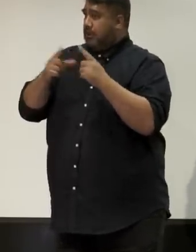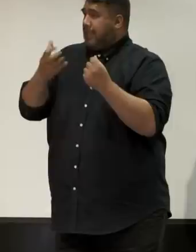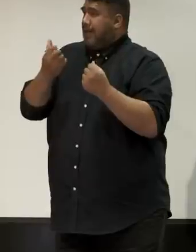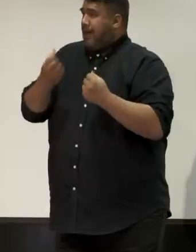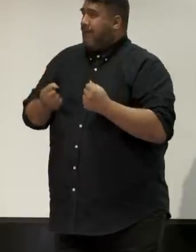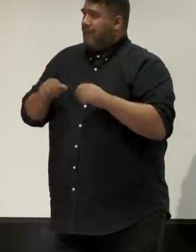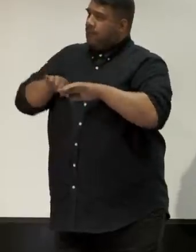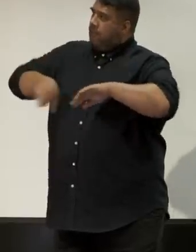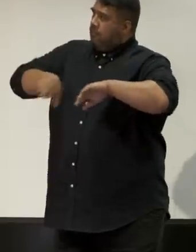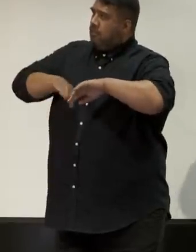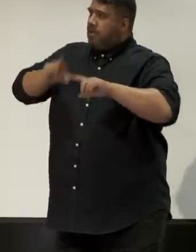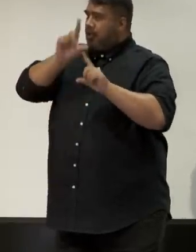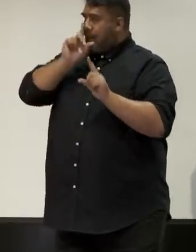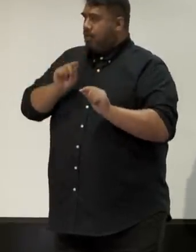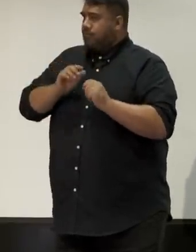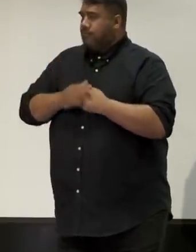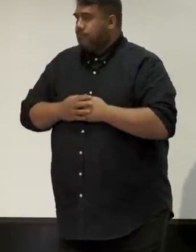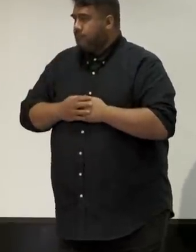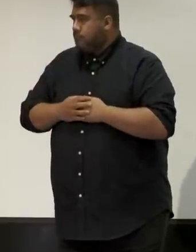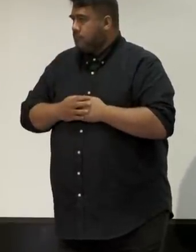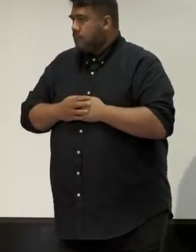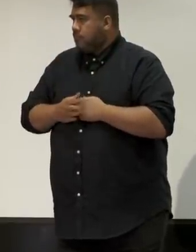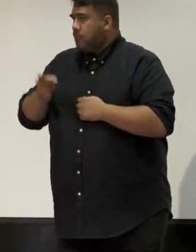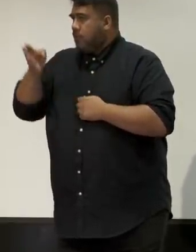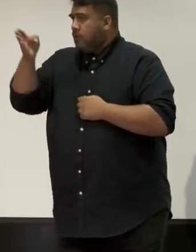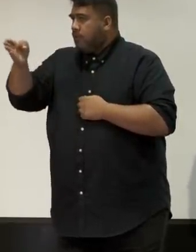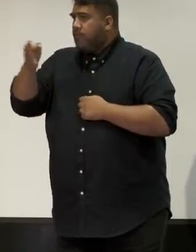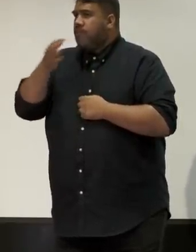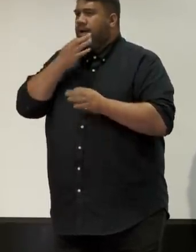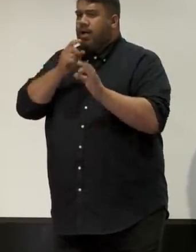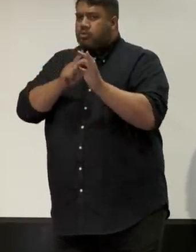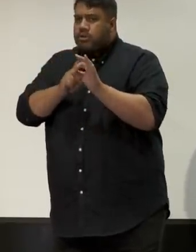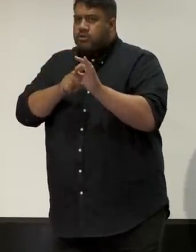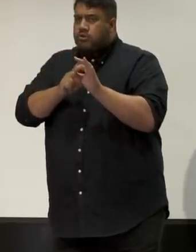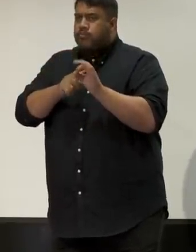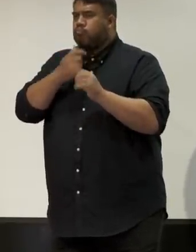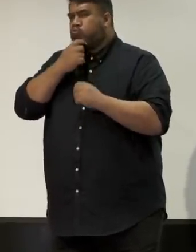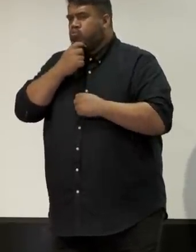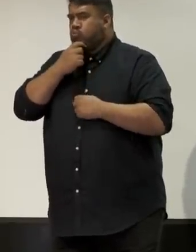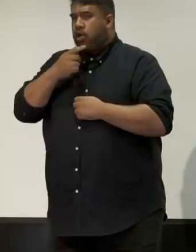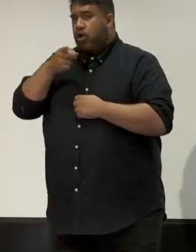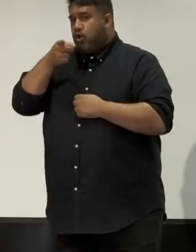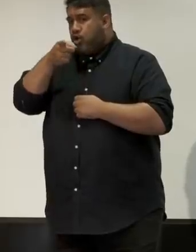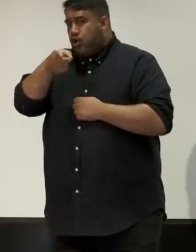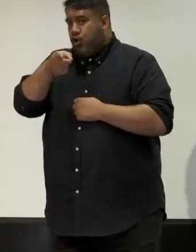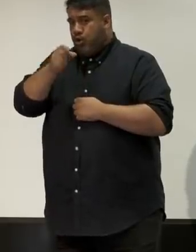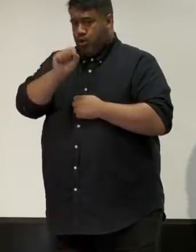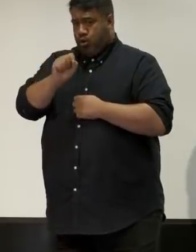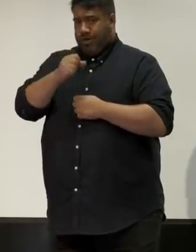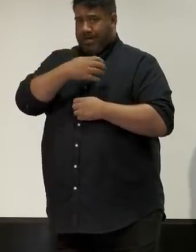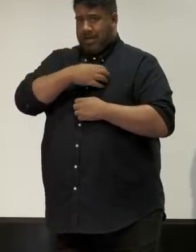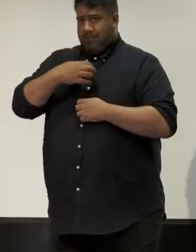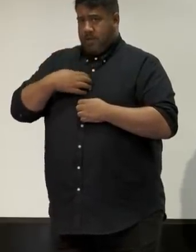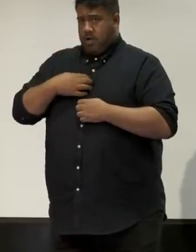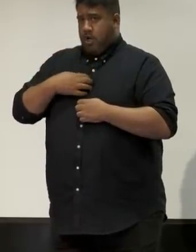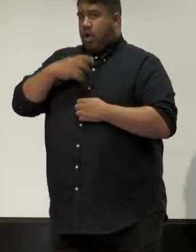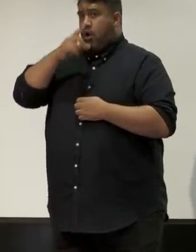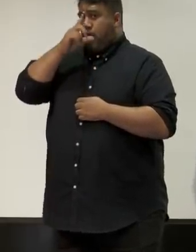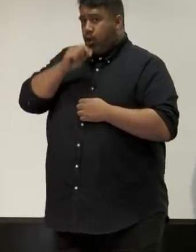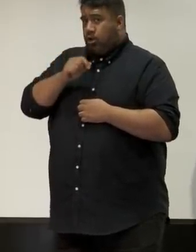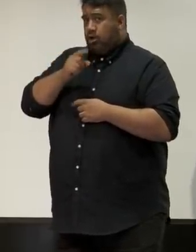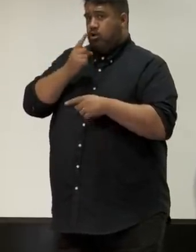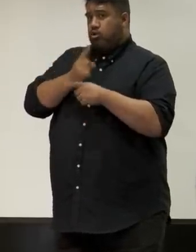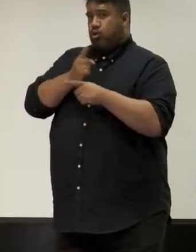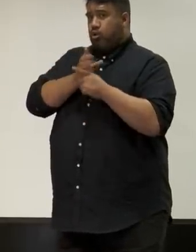will. Yep. On a different topic, have you considered using diplomatic channels to raise human rights issues with the United States